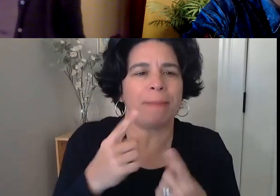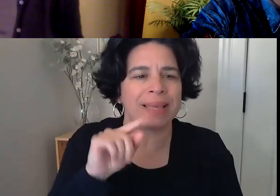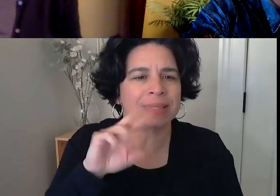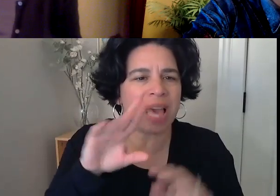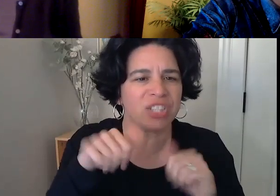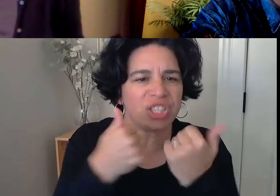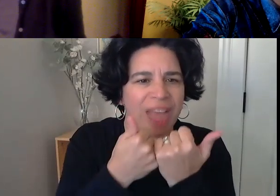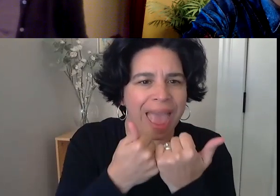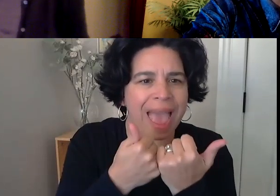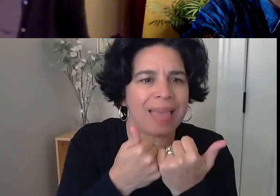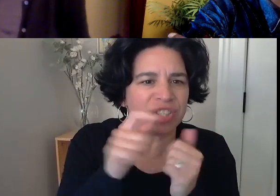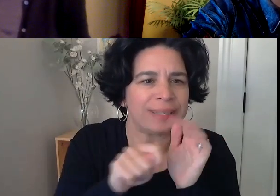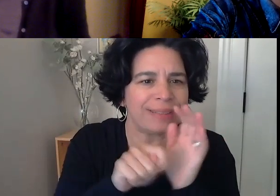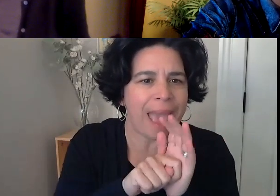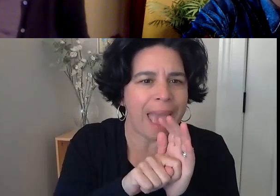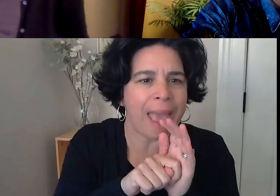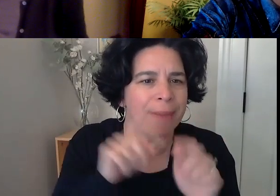Thomas, I have a question for you. Yeah.